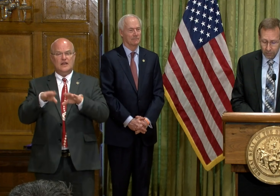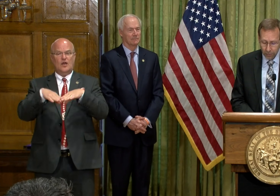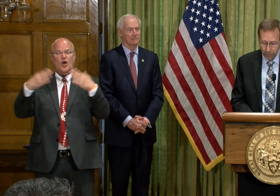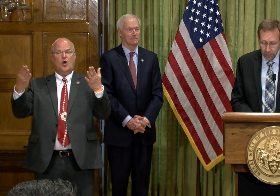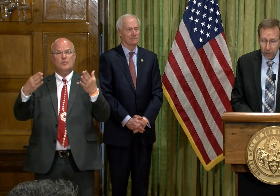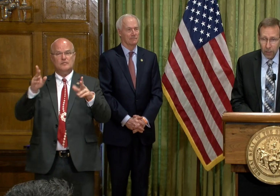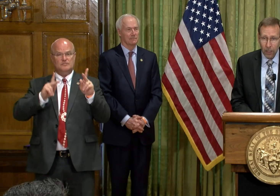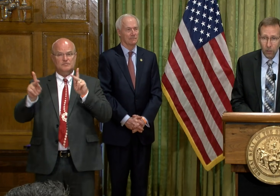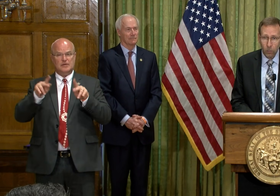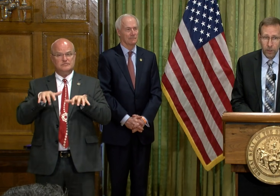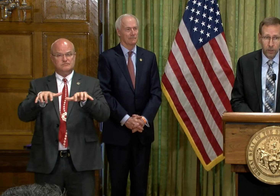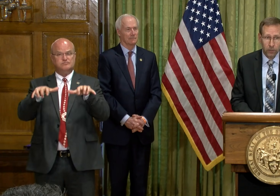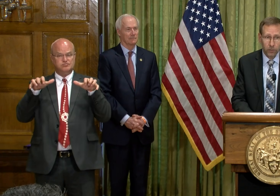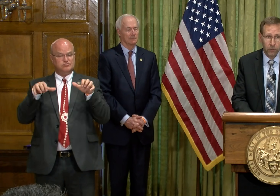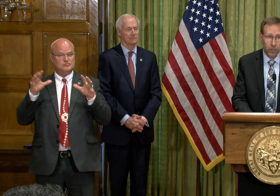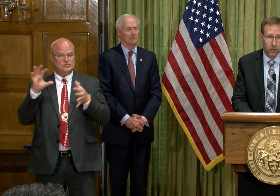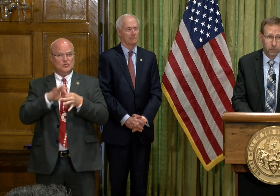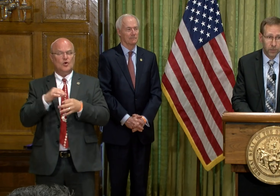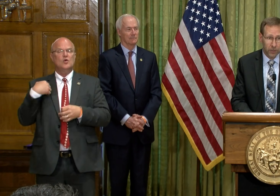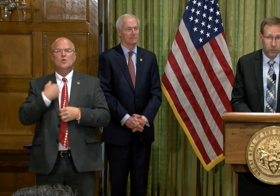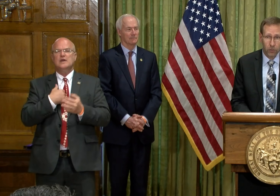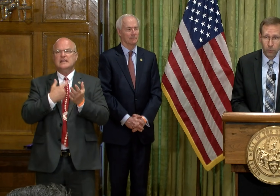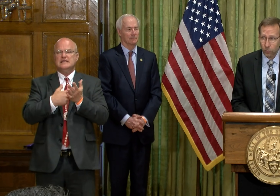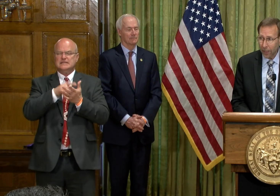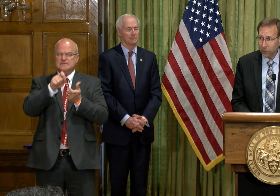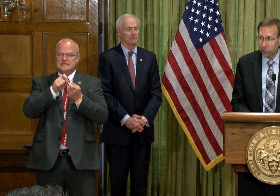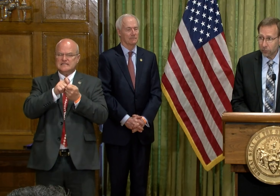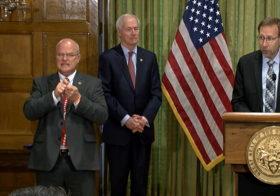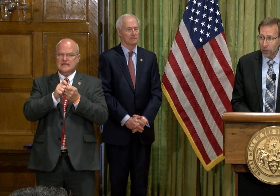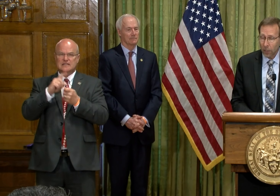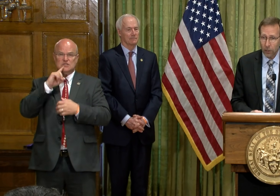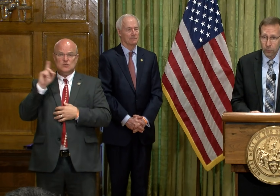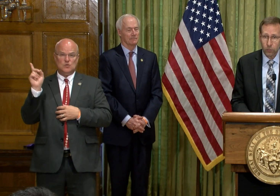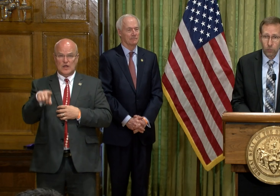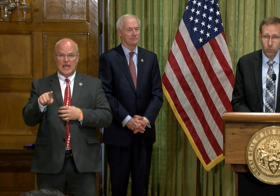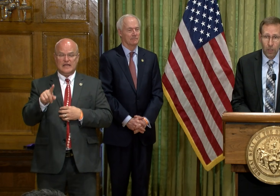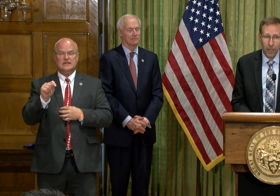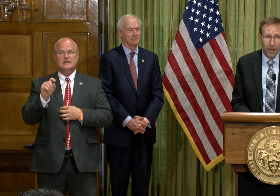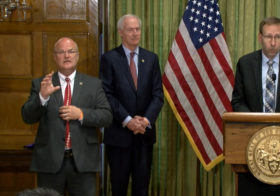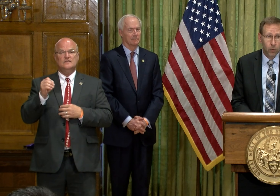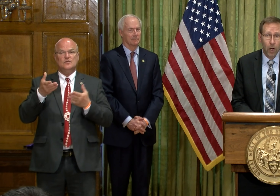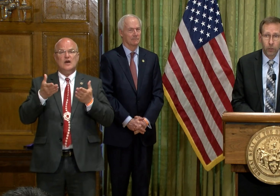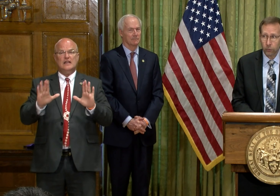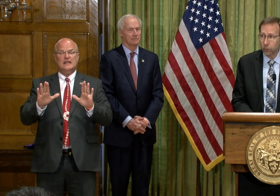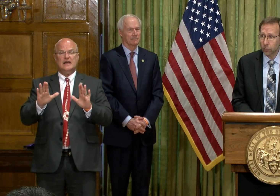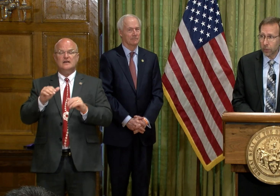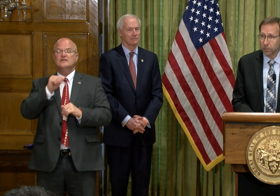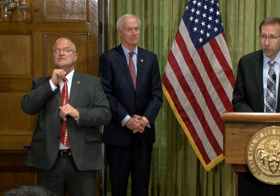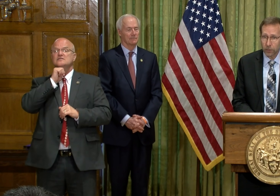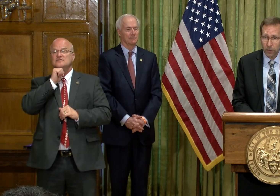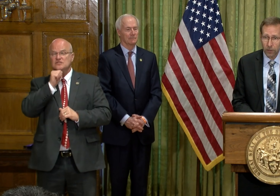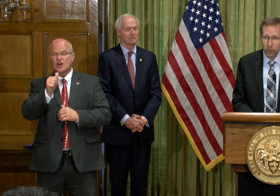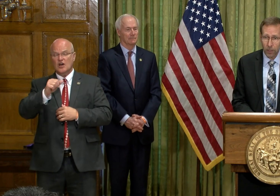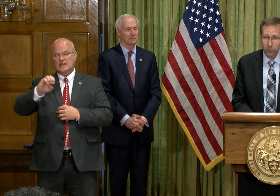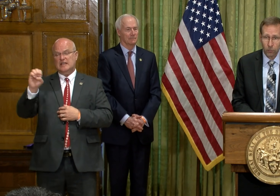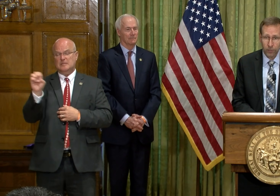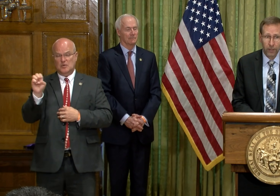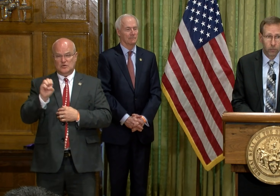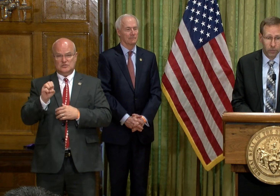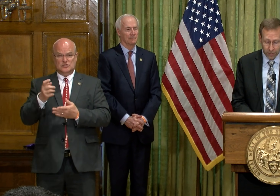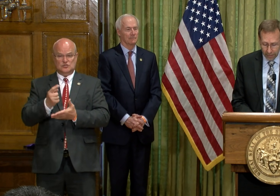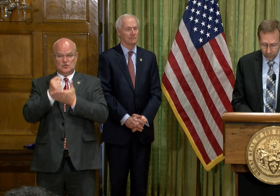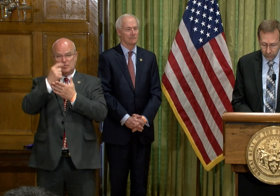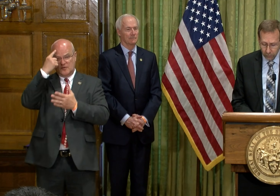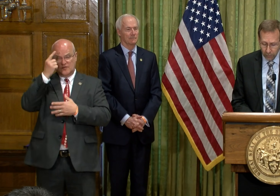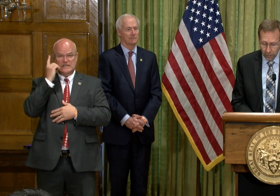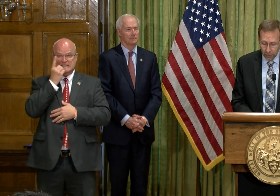open to the public. We discussed particularly the directive to allow non-urgent treatment for